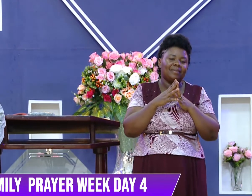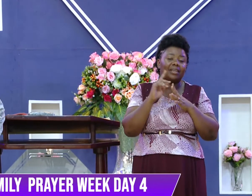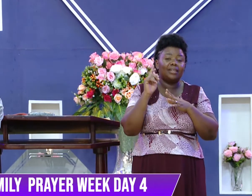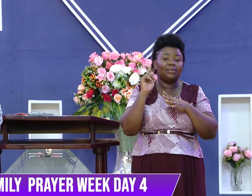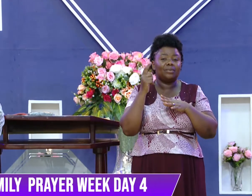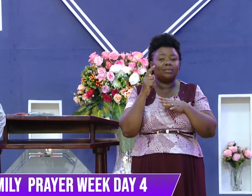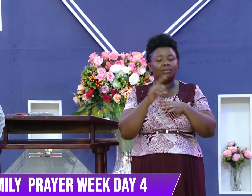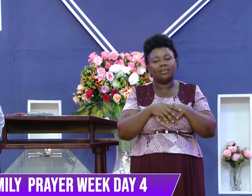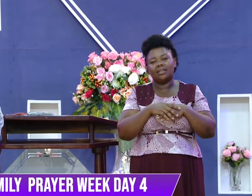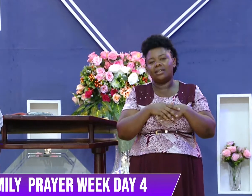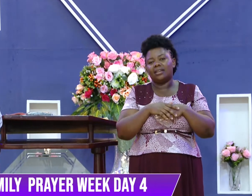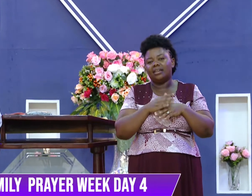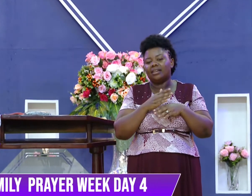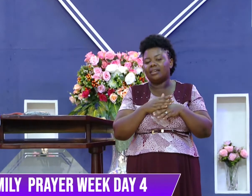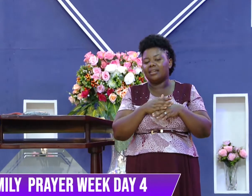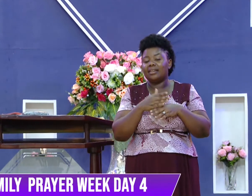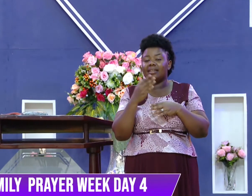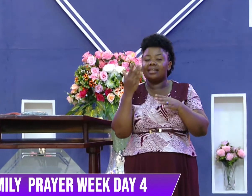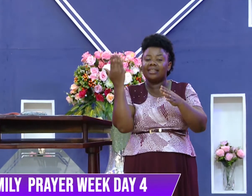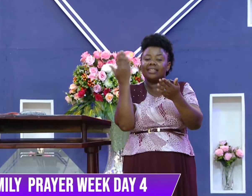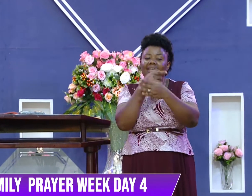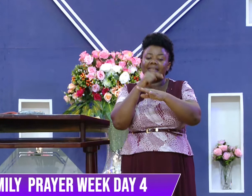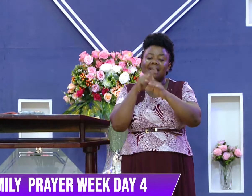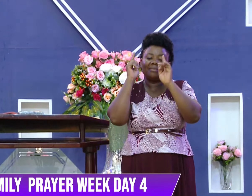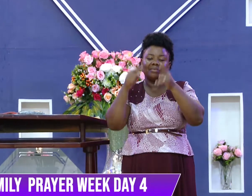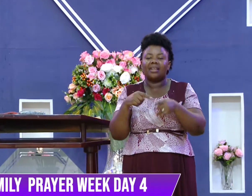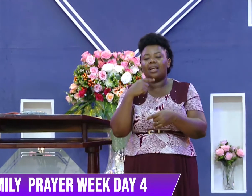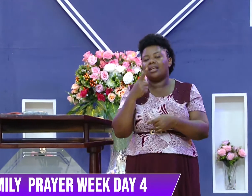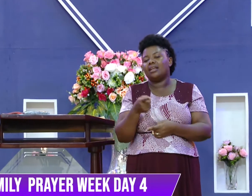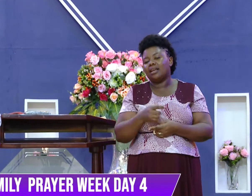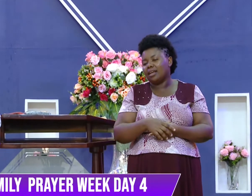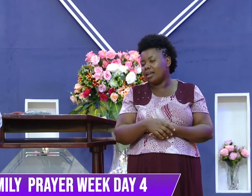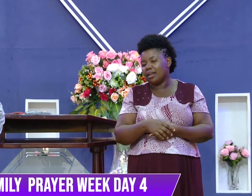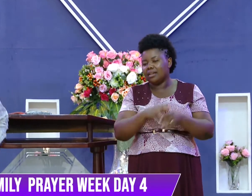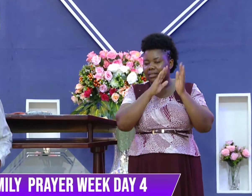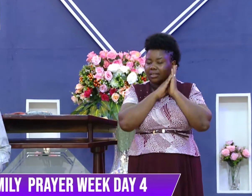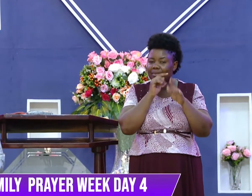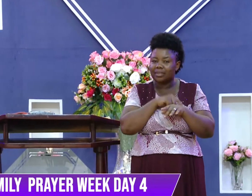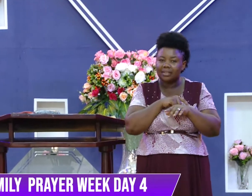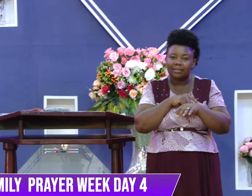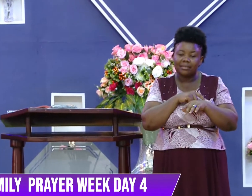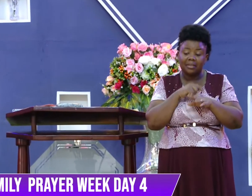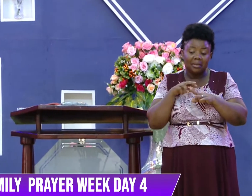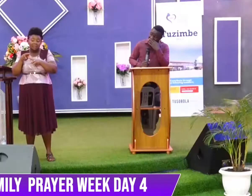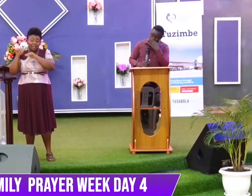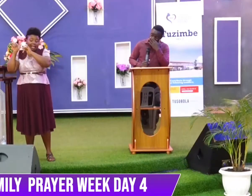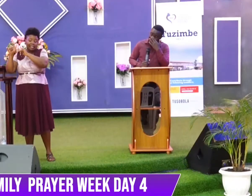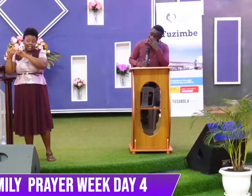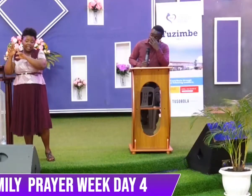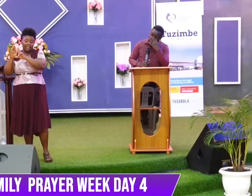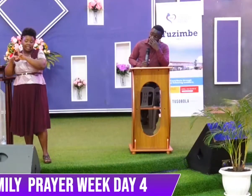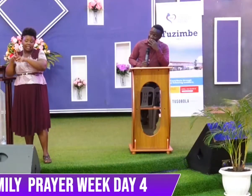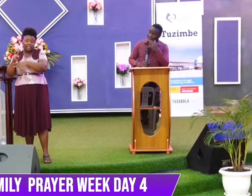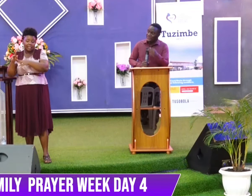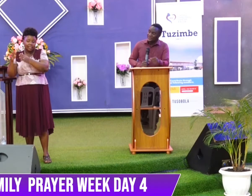a next night came, I said, oh, sleeping time has come. What should I do? I